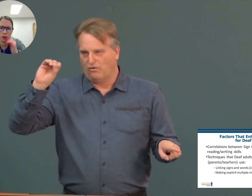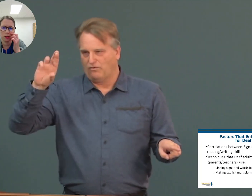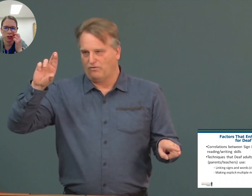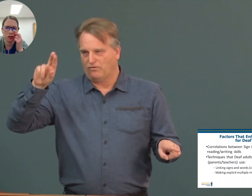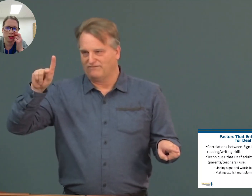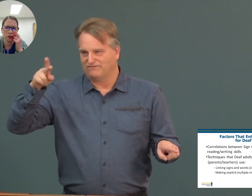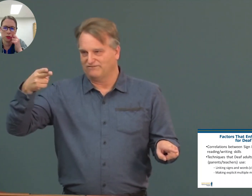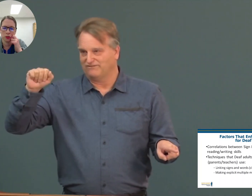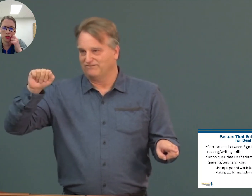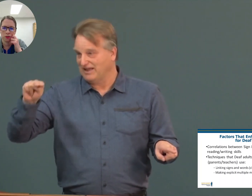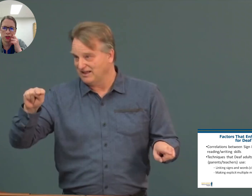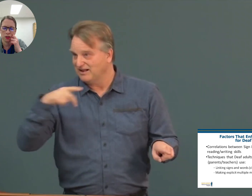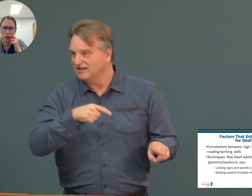There was a girl who was an orphan.